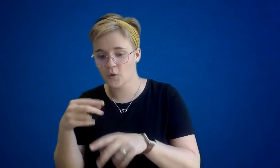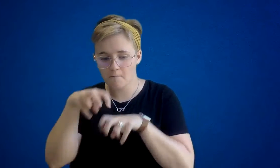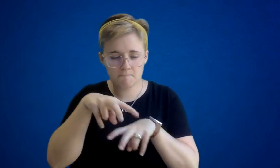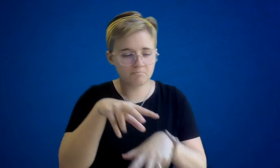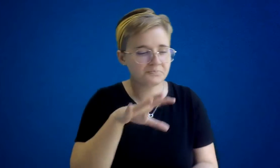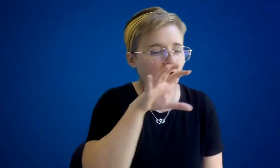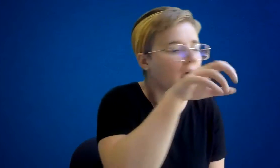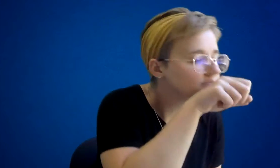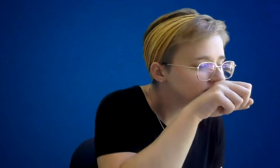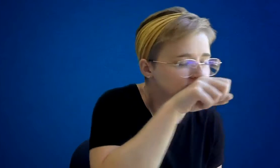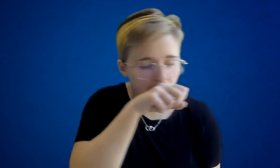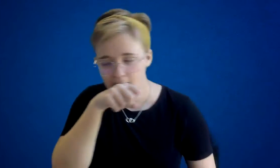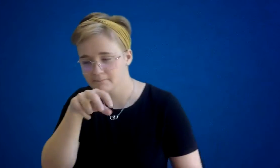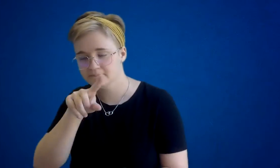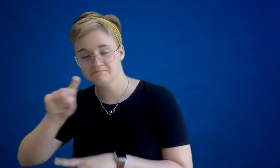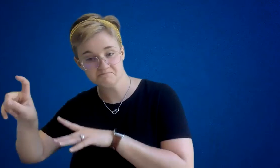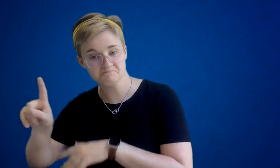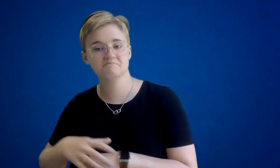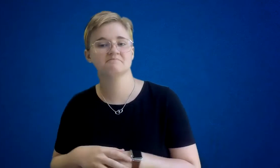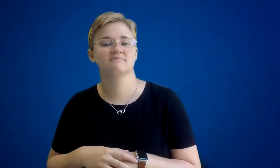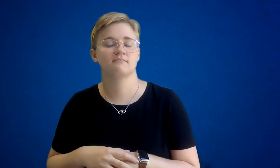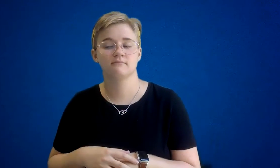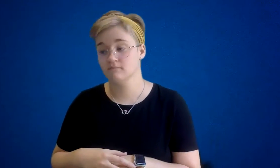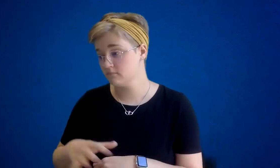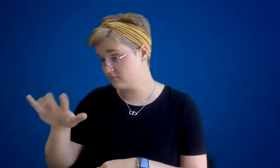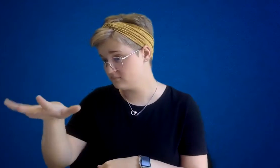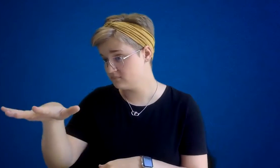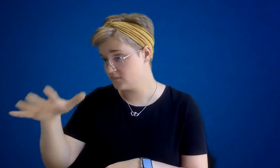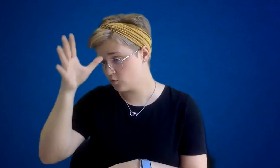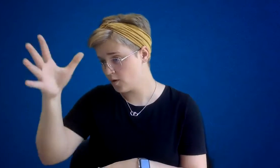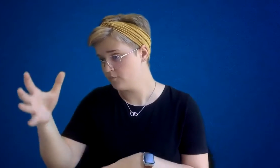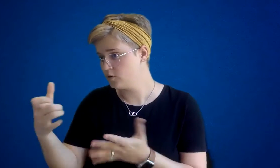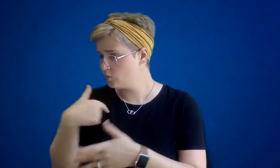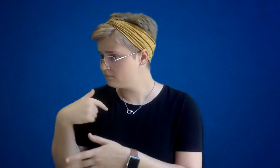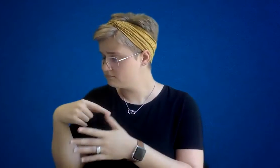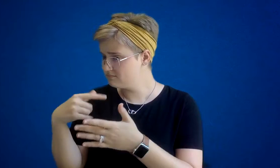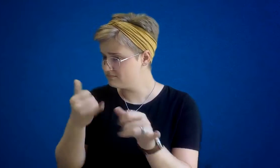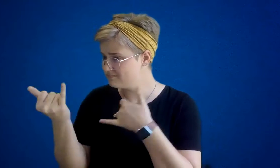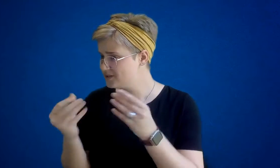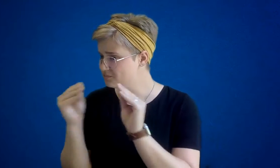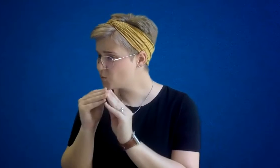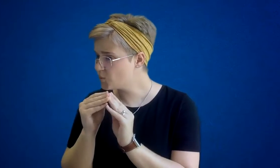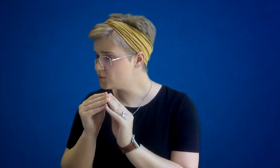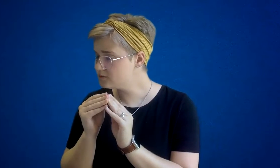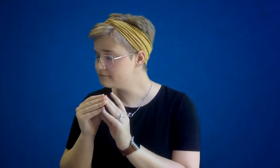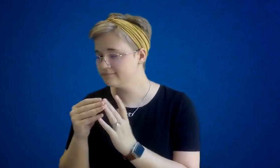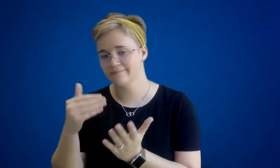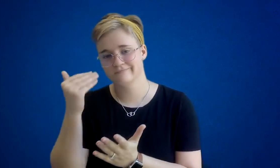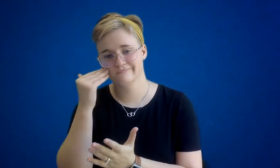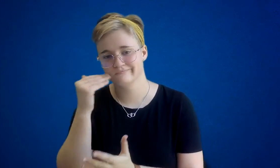it. "Do you want me to play some more?" Little Willie asked Grandfather, knowing very well that Grandfather would